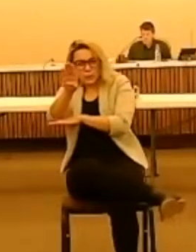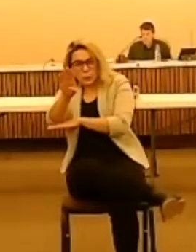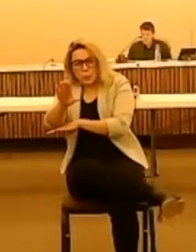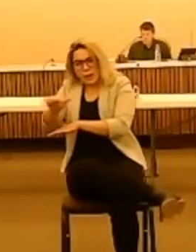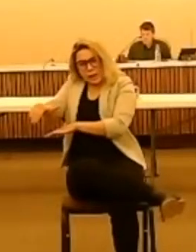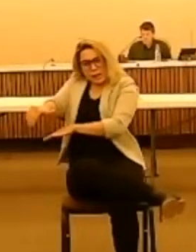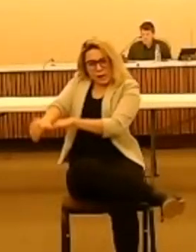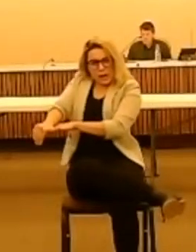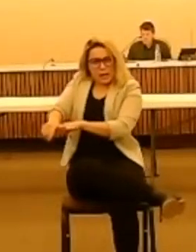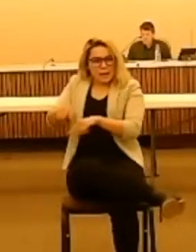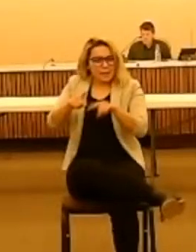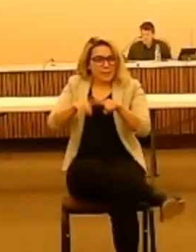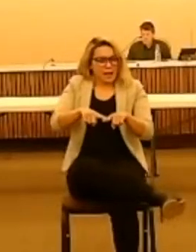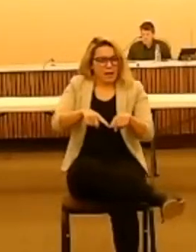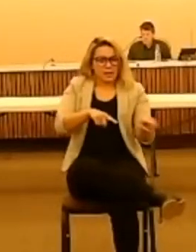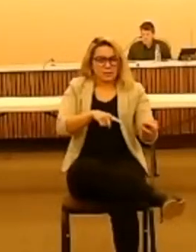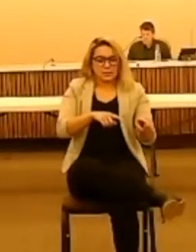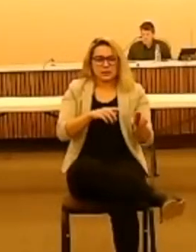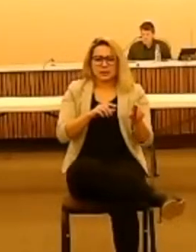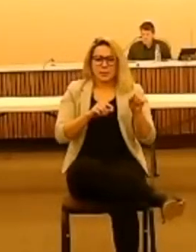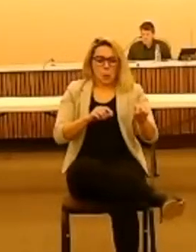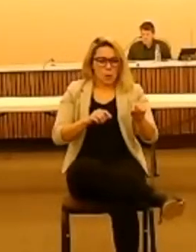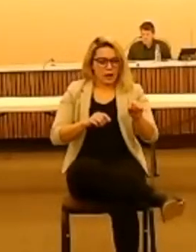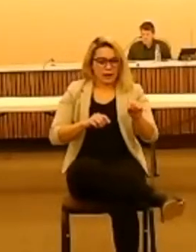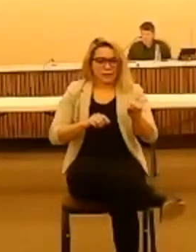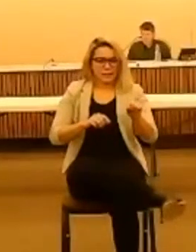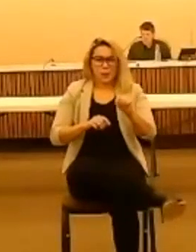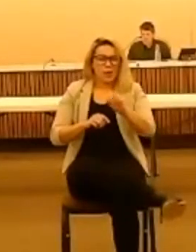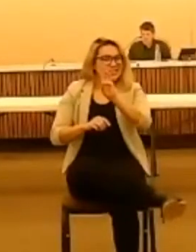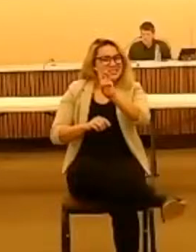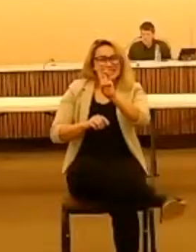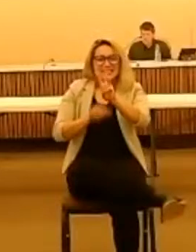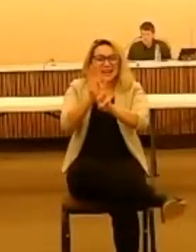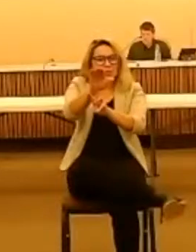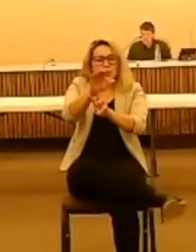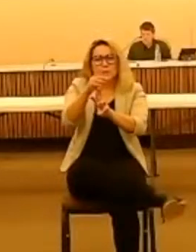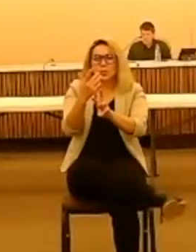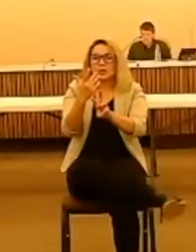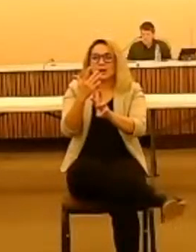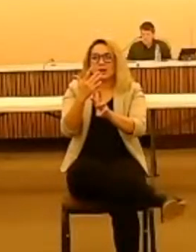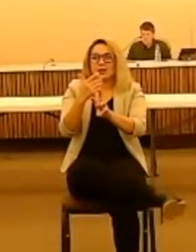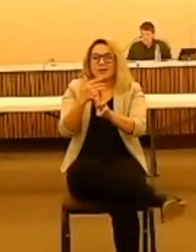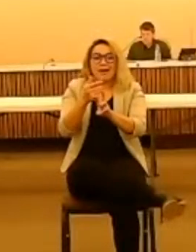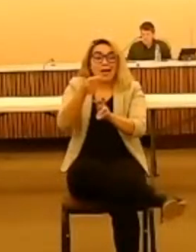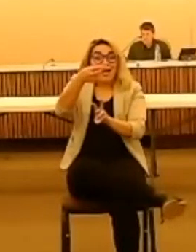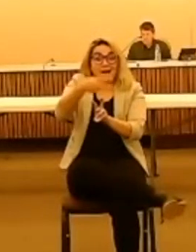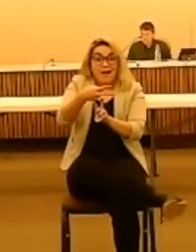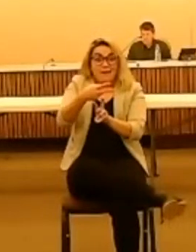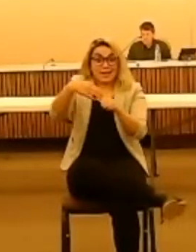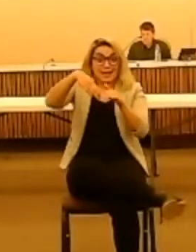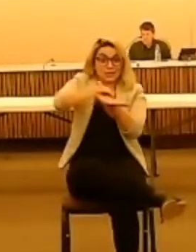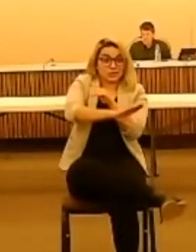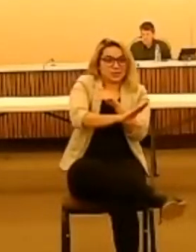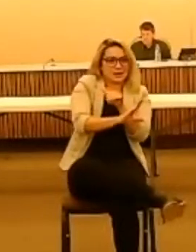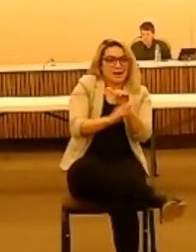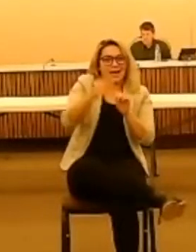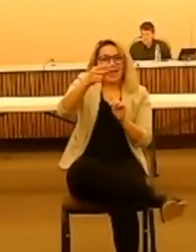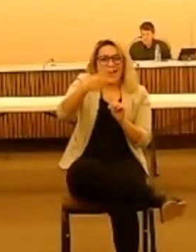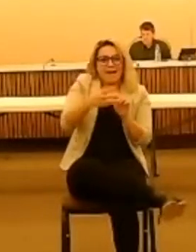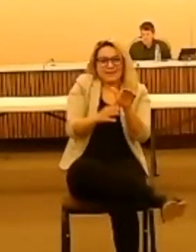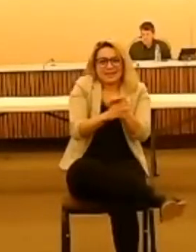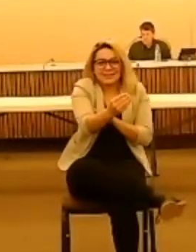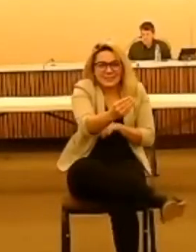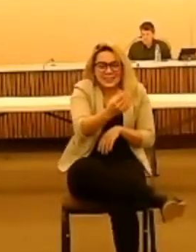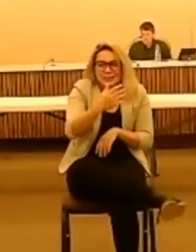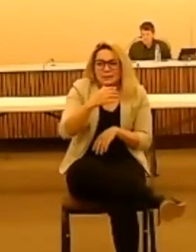afternoon, it's 0.6 trips per unit. About half of those exiting, half of those entering. So worst case scenario, just the math I was doing quick, was